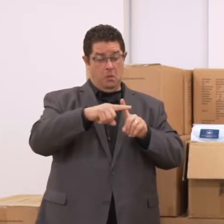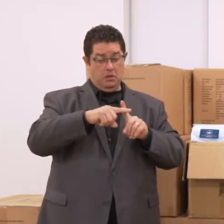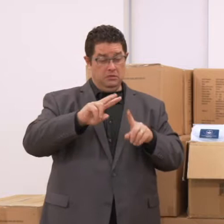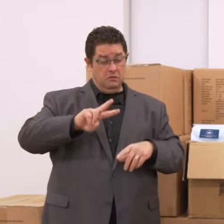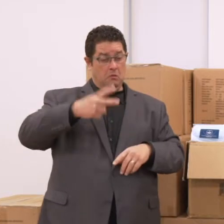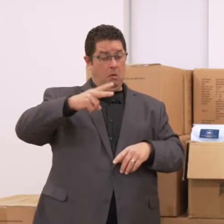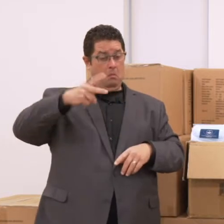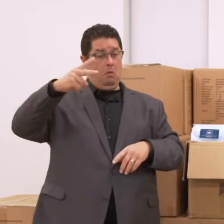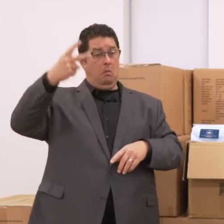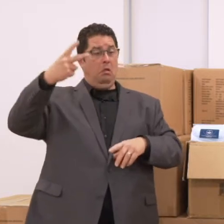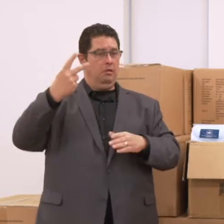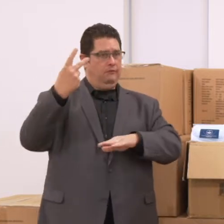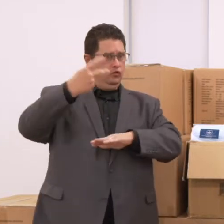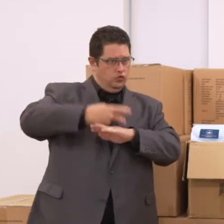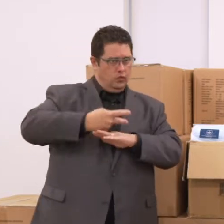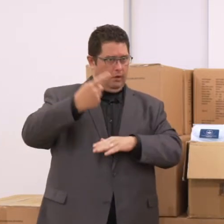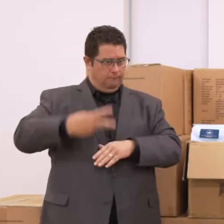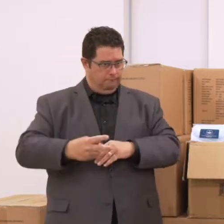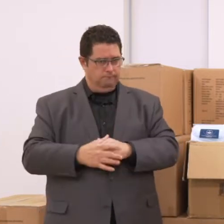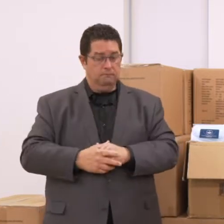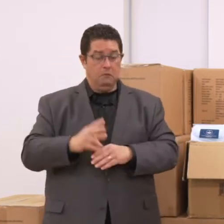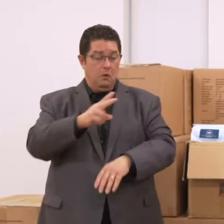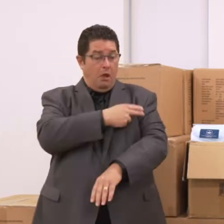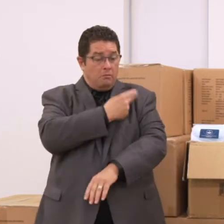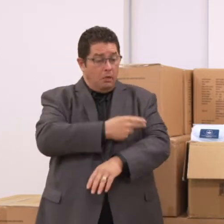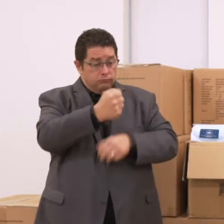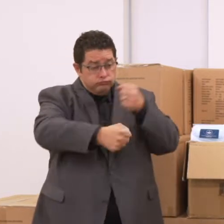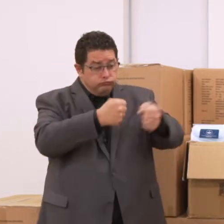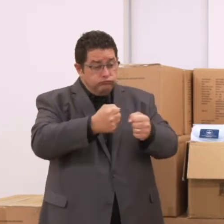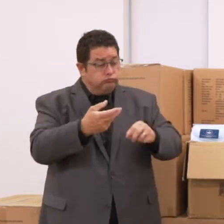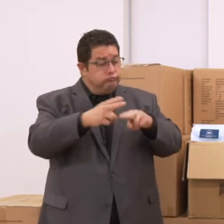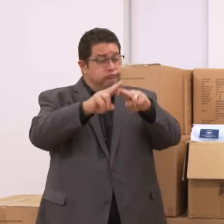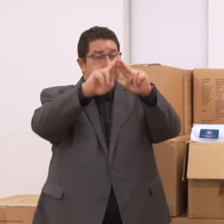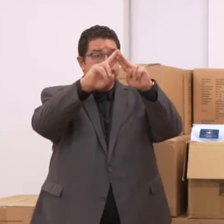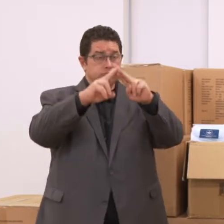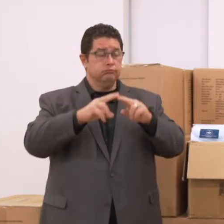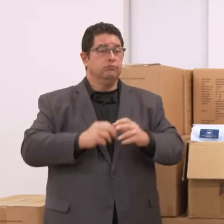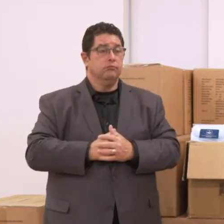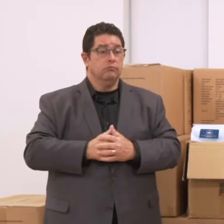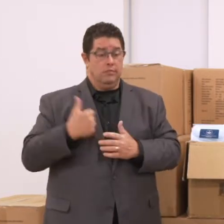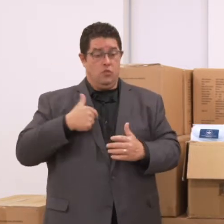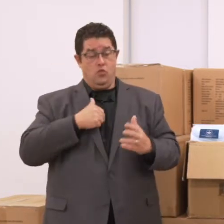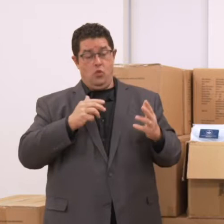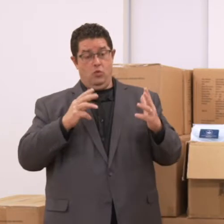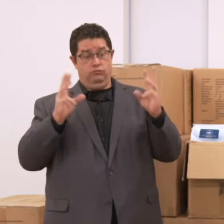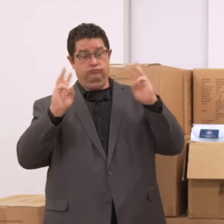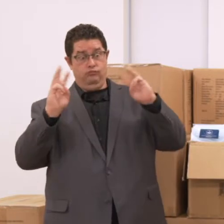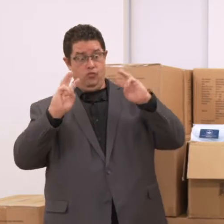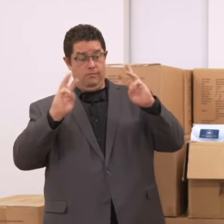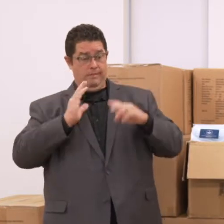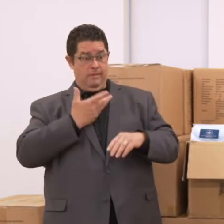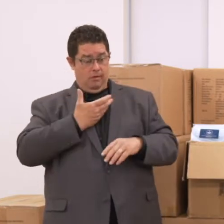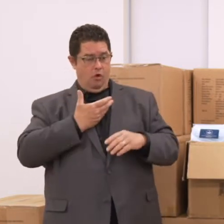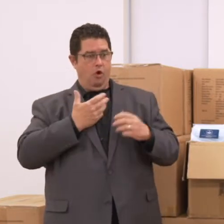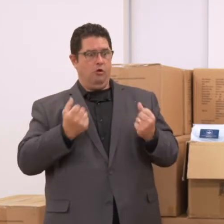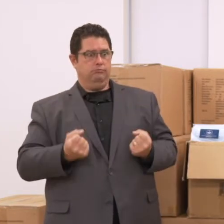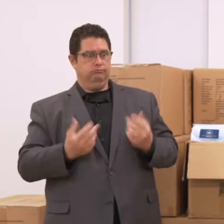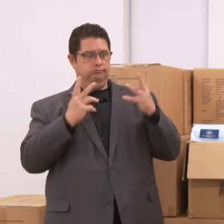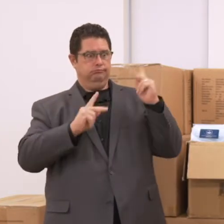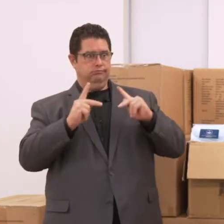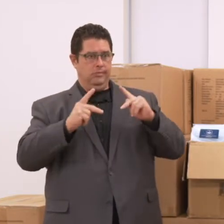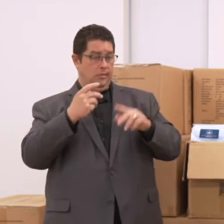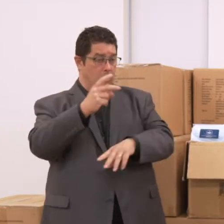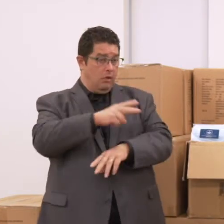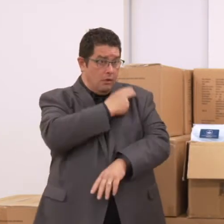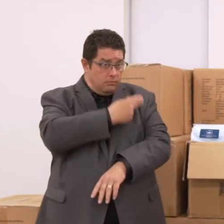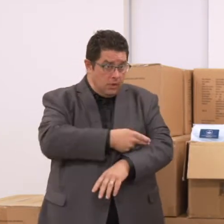days. Hospital admissions were rising fast, and we were worried about the capacity of our health systems. This time,